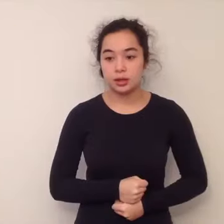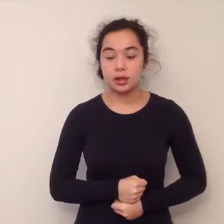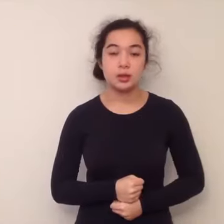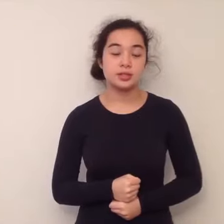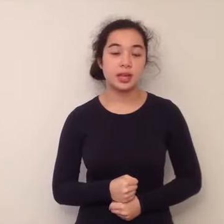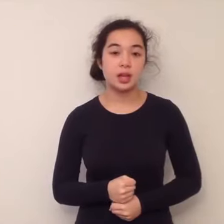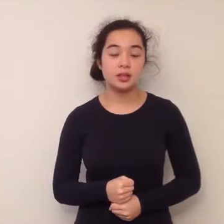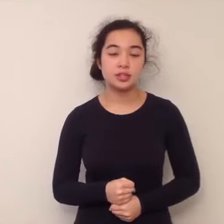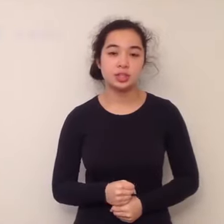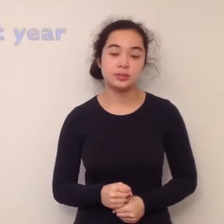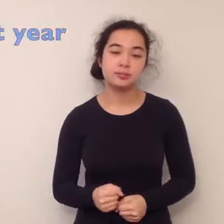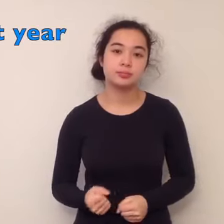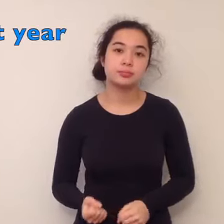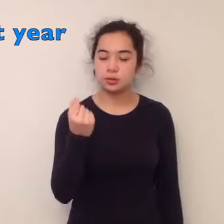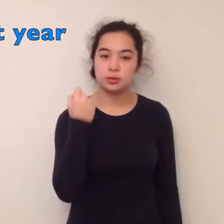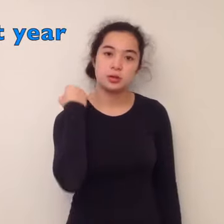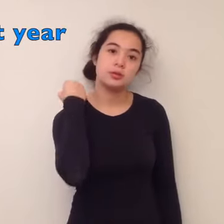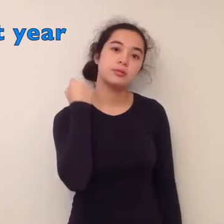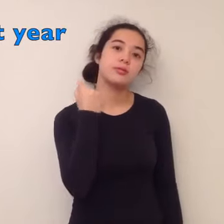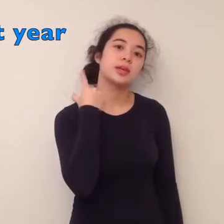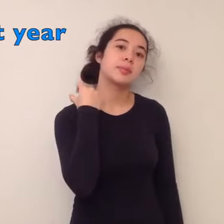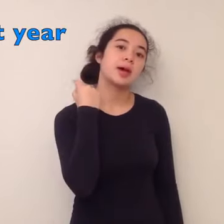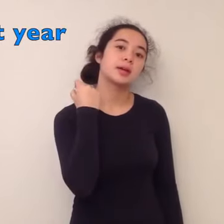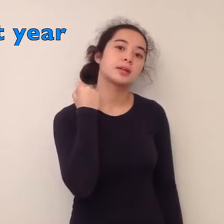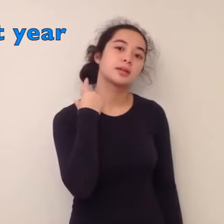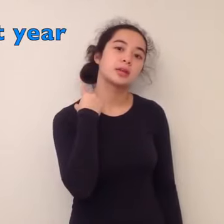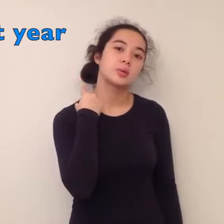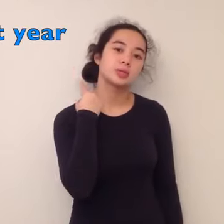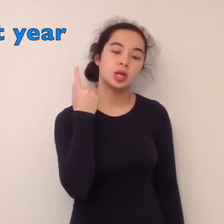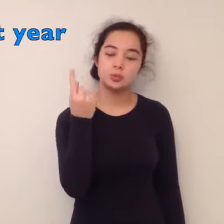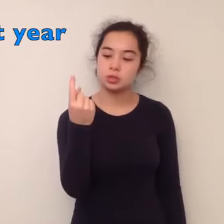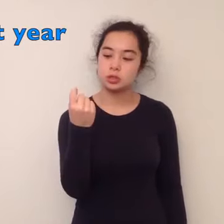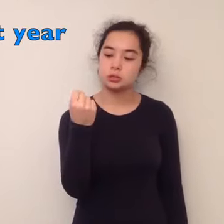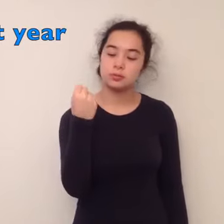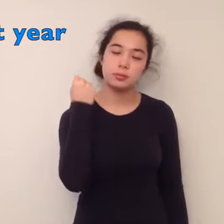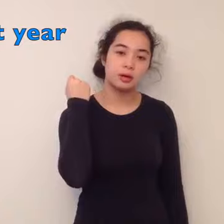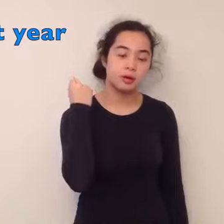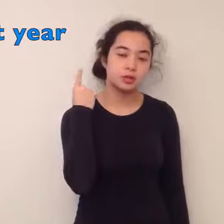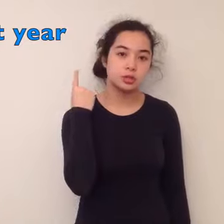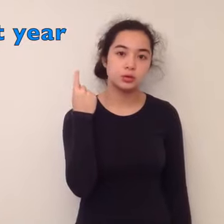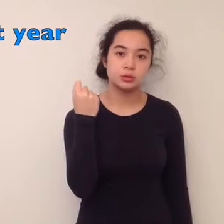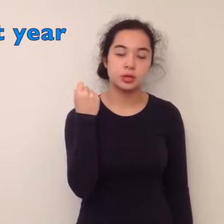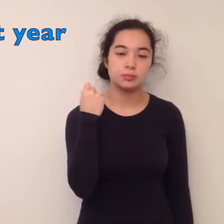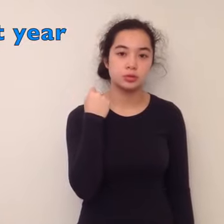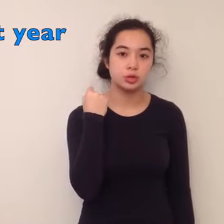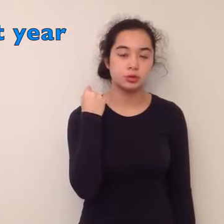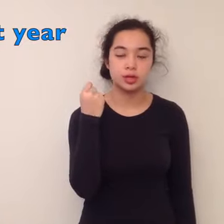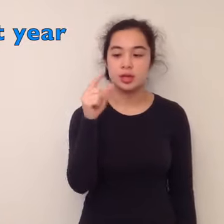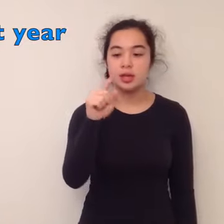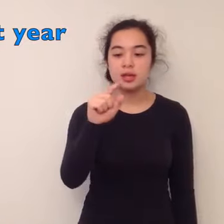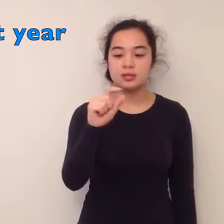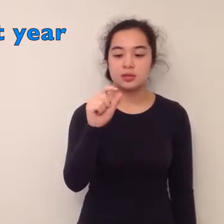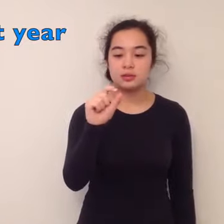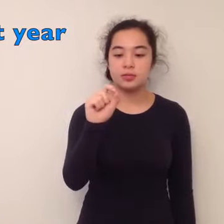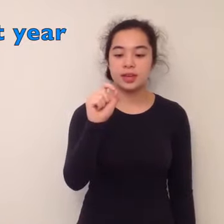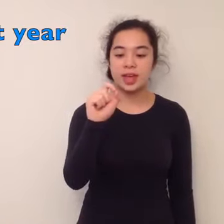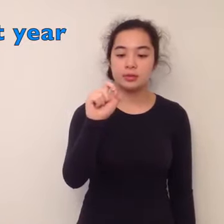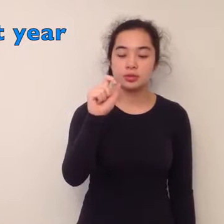And then to say last year, flick back a couple times, flick back around your shoulder. So you flick out